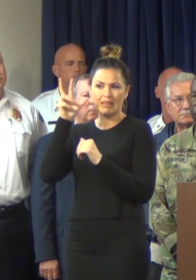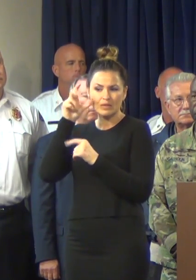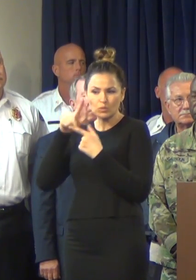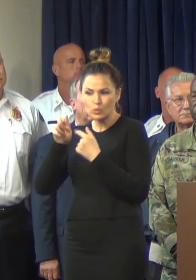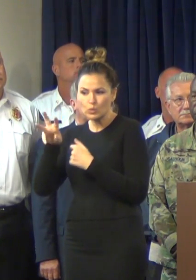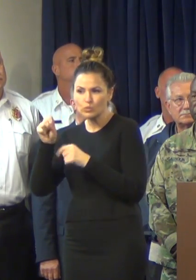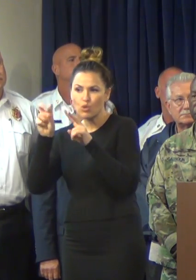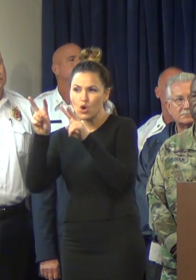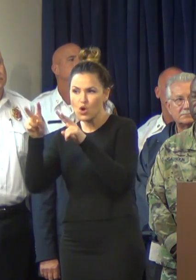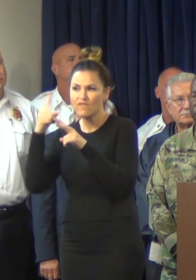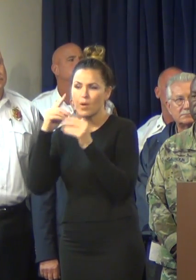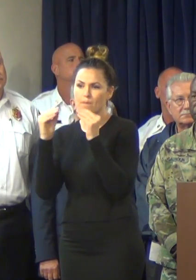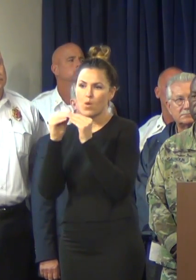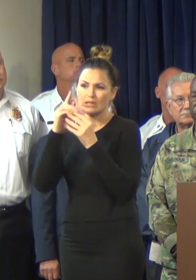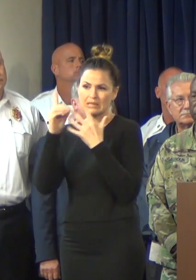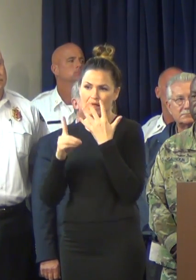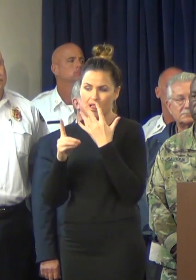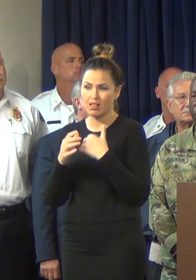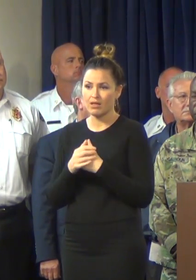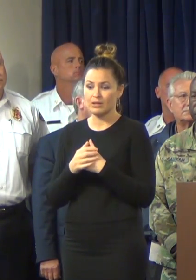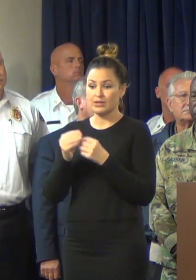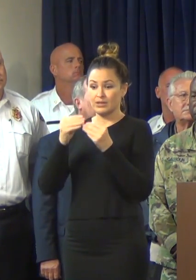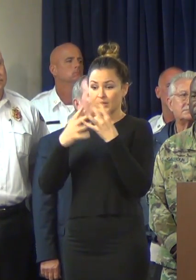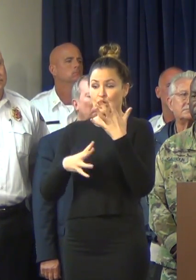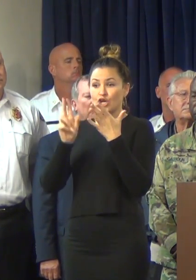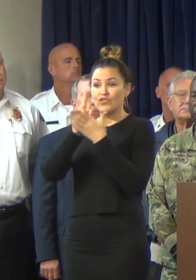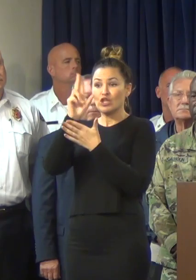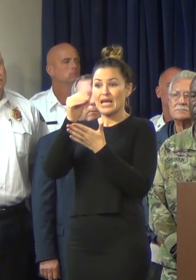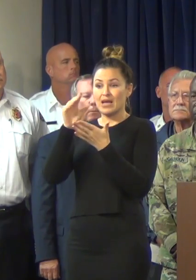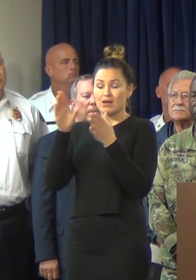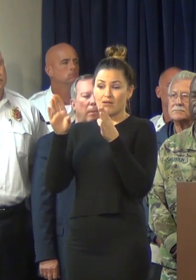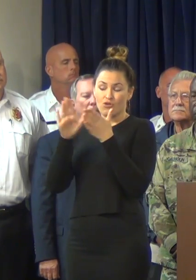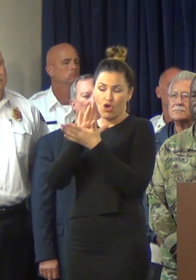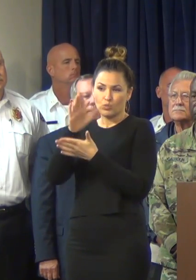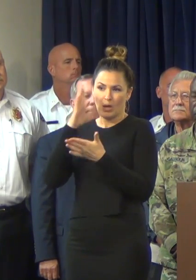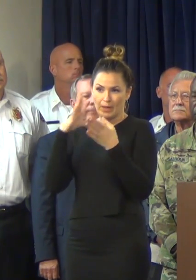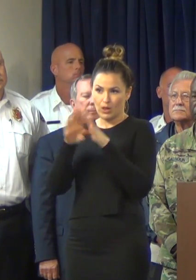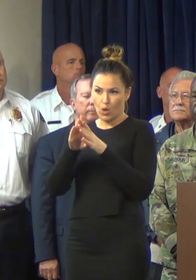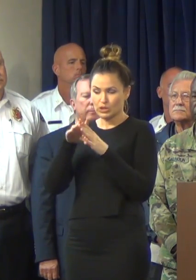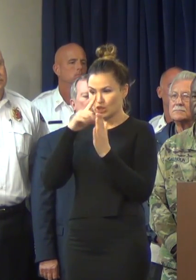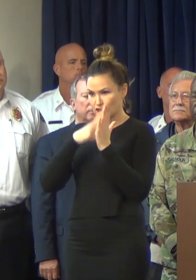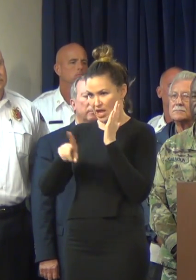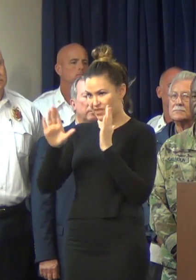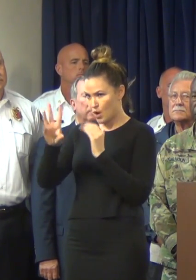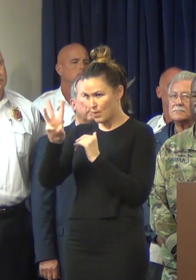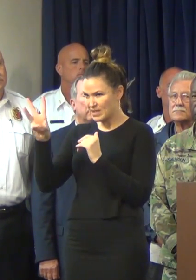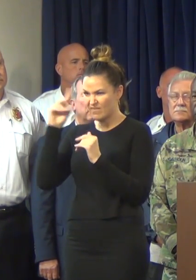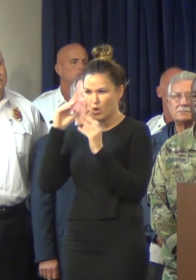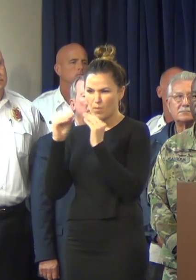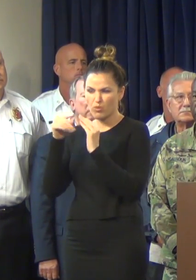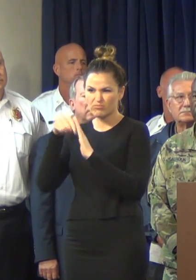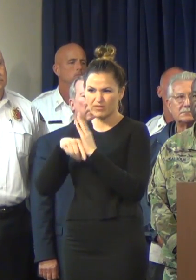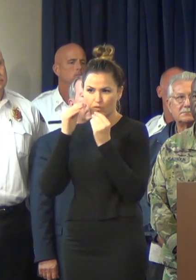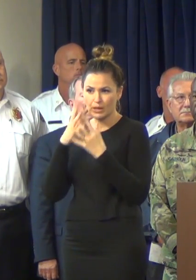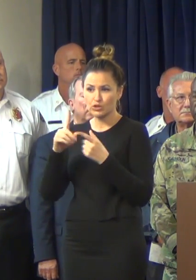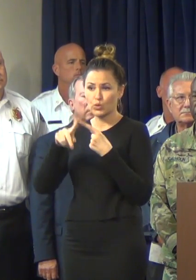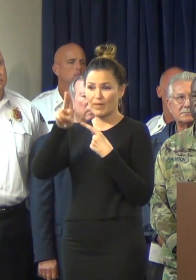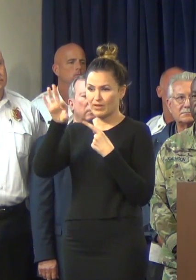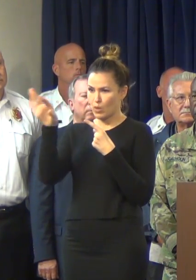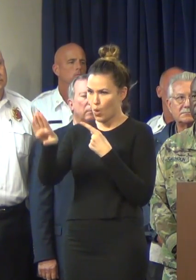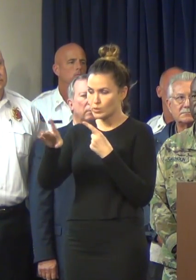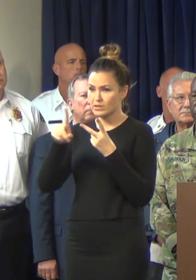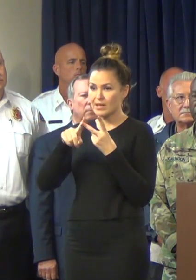local news for more details. The following universities and colleges will be closed. Check their website for further details.